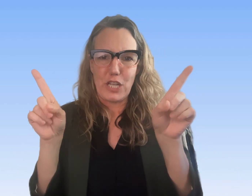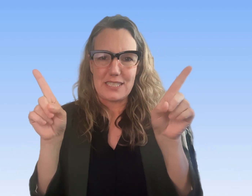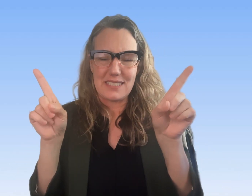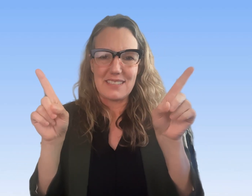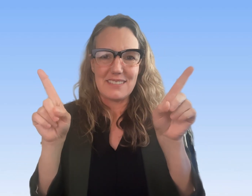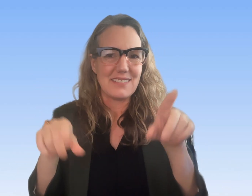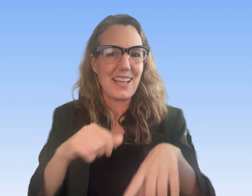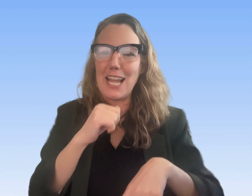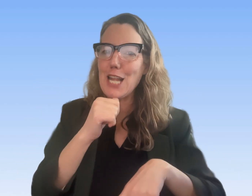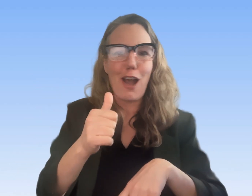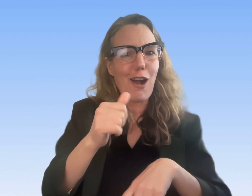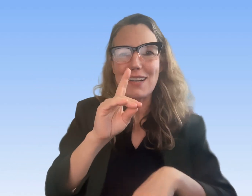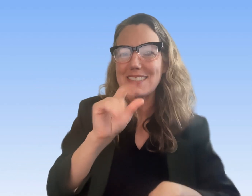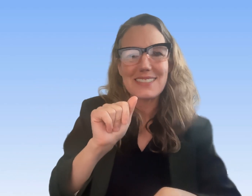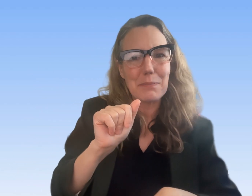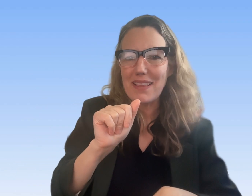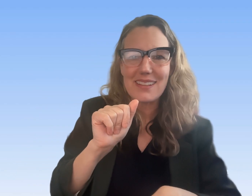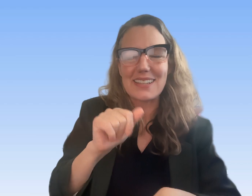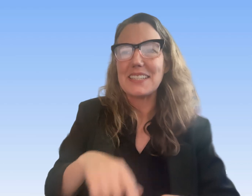different and not a disability.